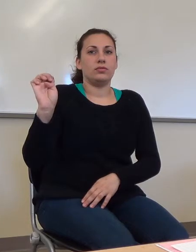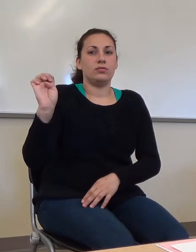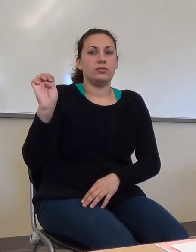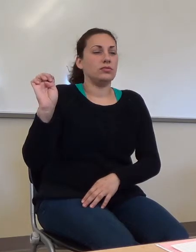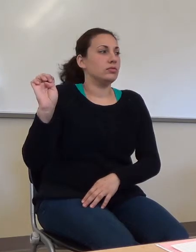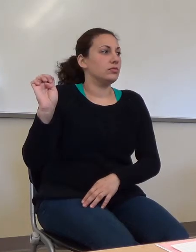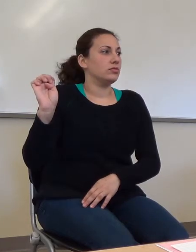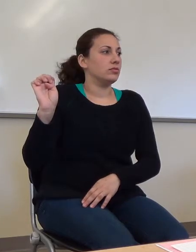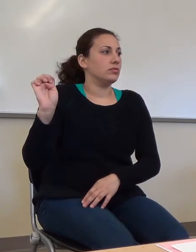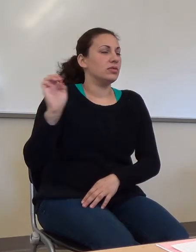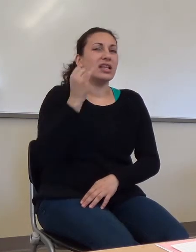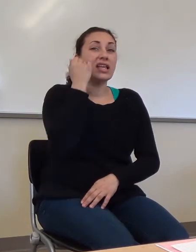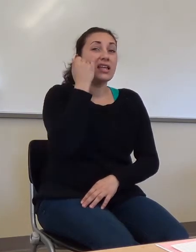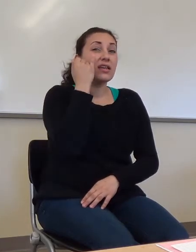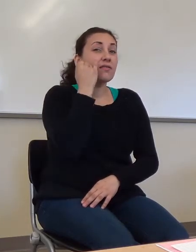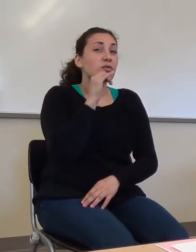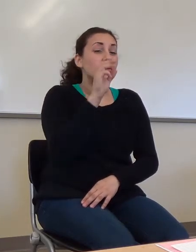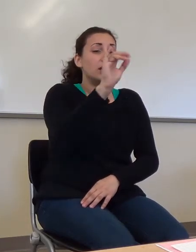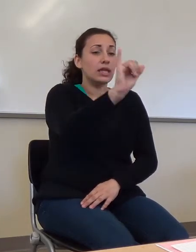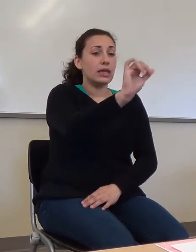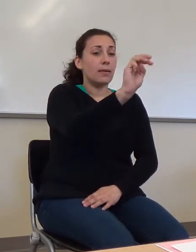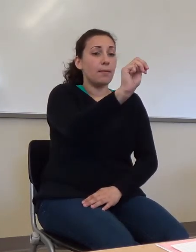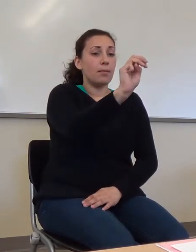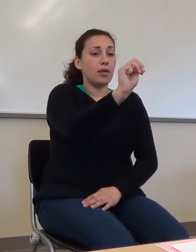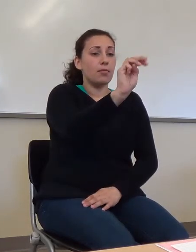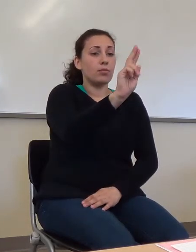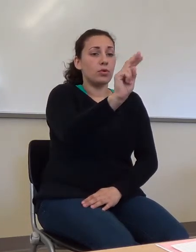What are you if you're immune to something?